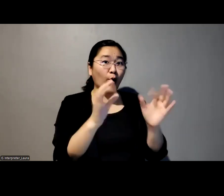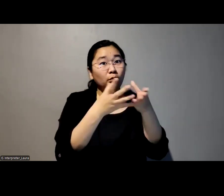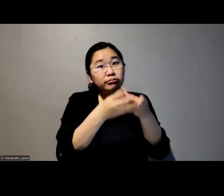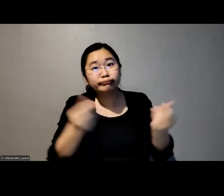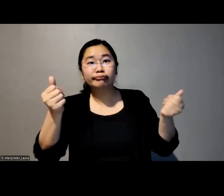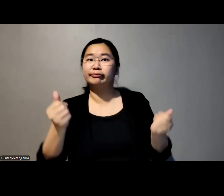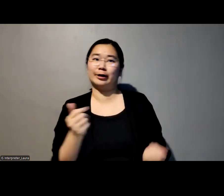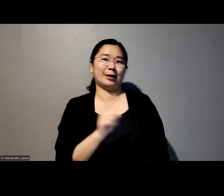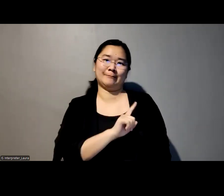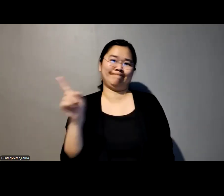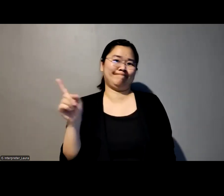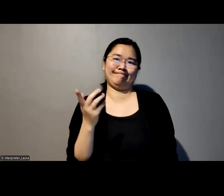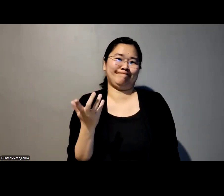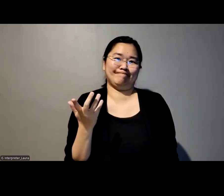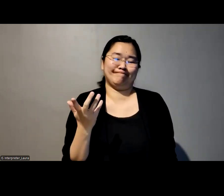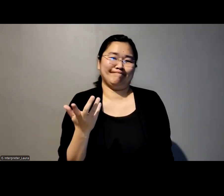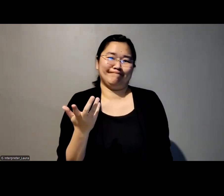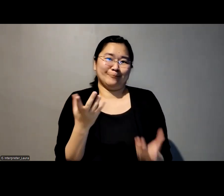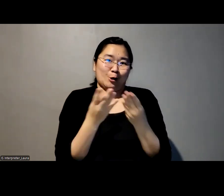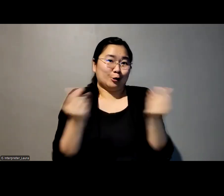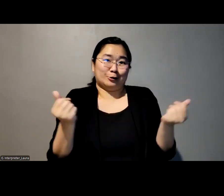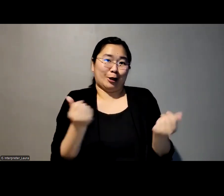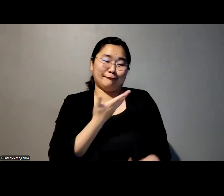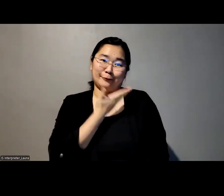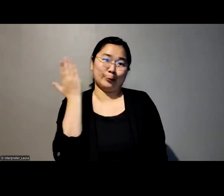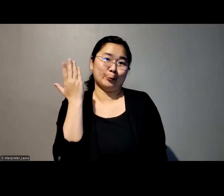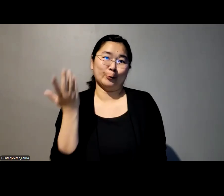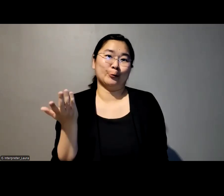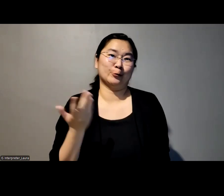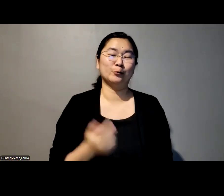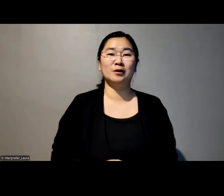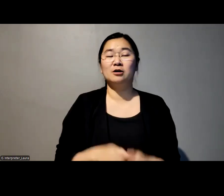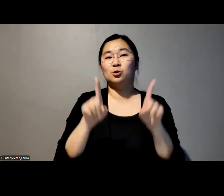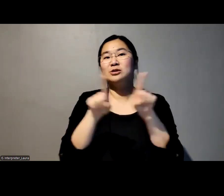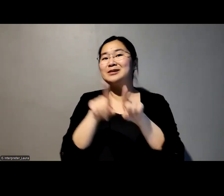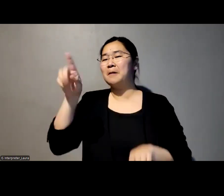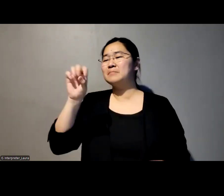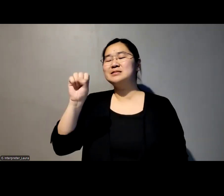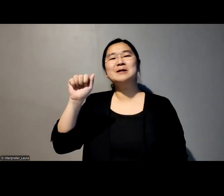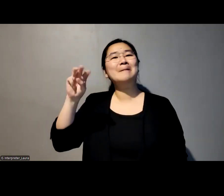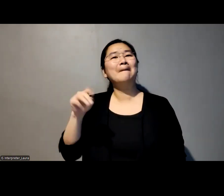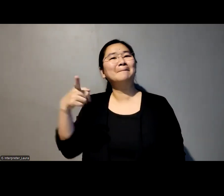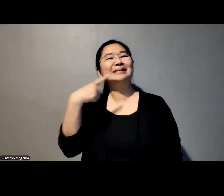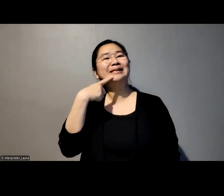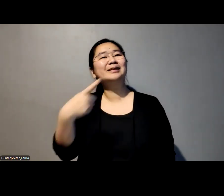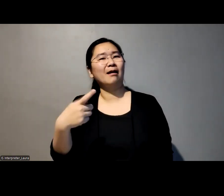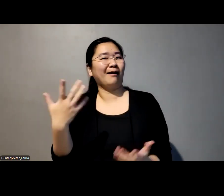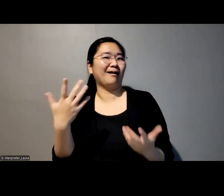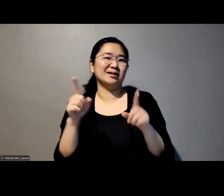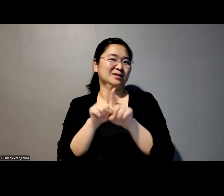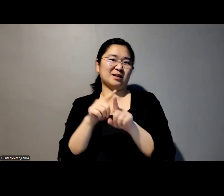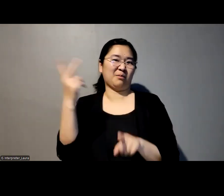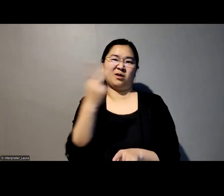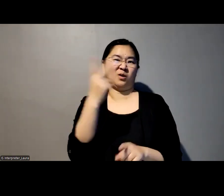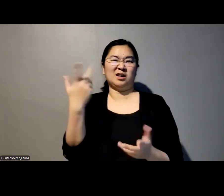rights organizations or those that are grassroots they do lack access to donor funding. And the donor funding goes